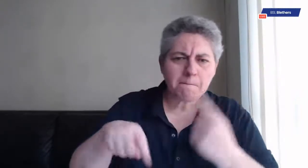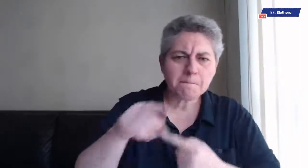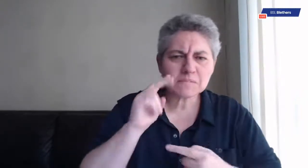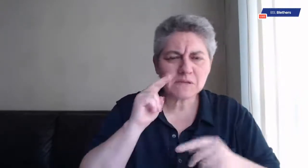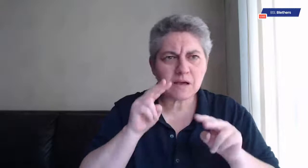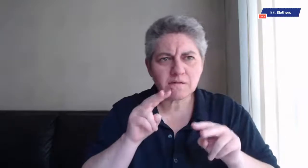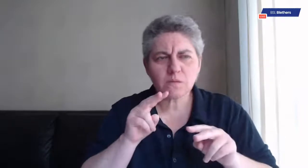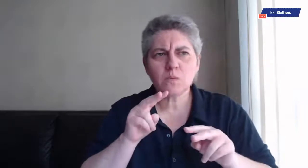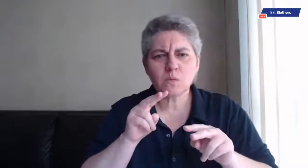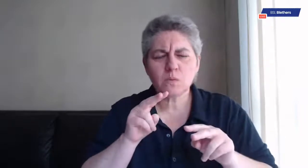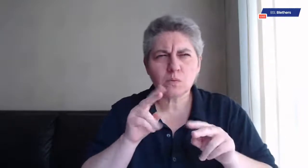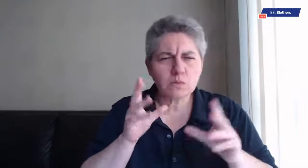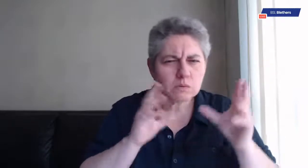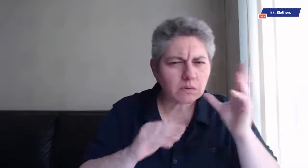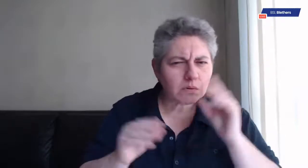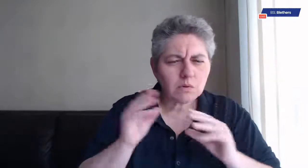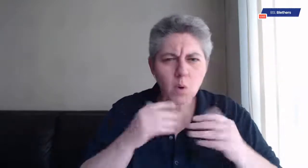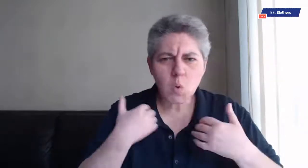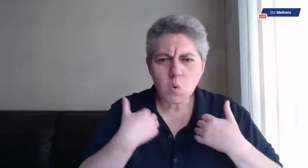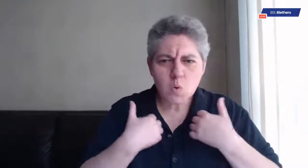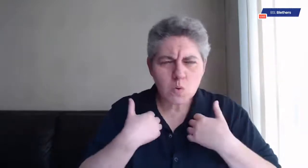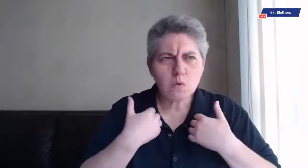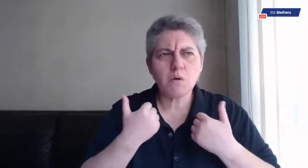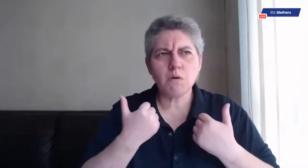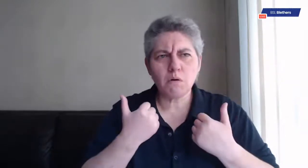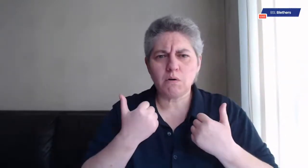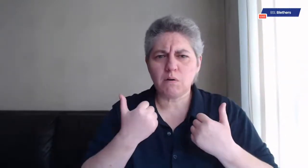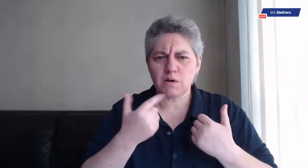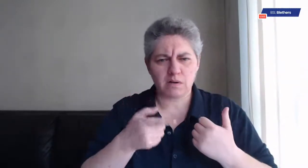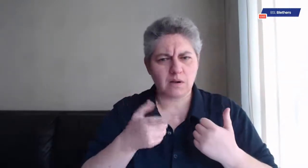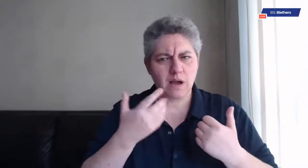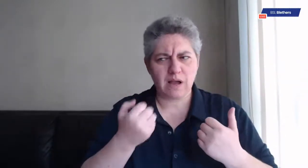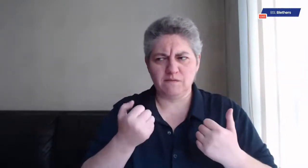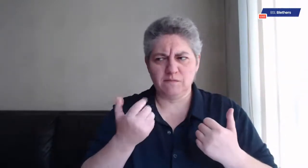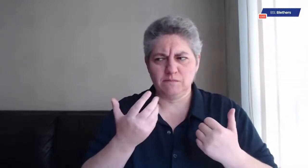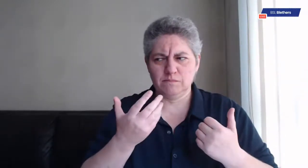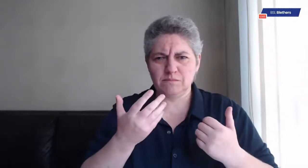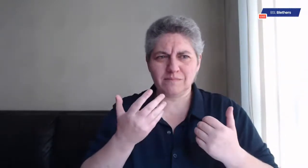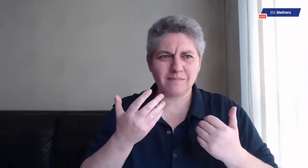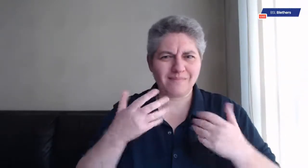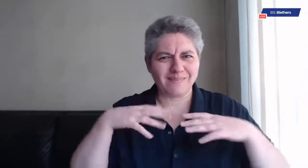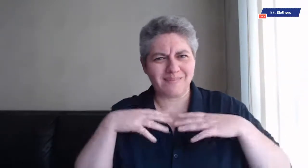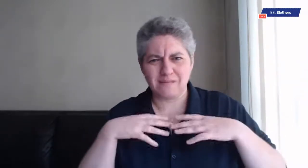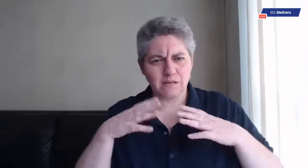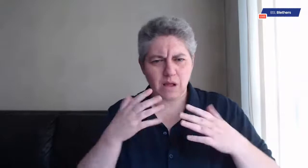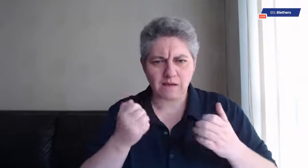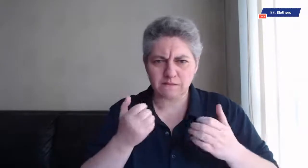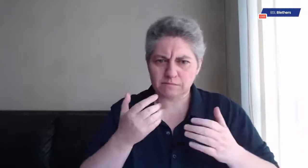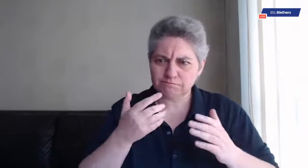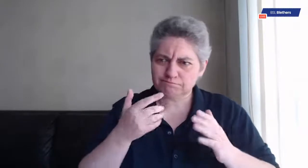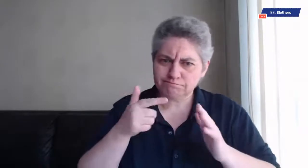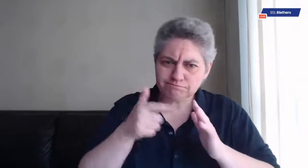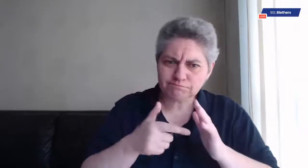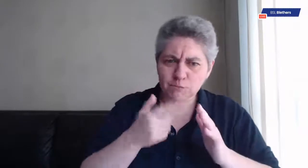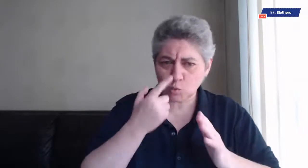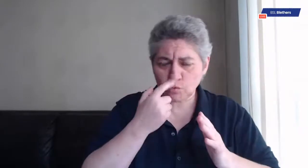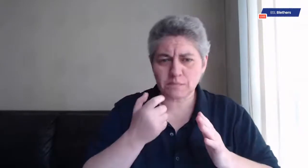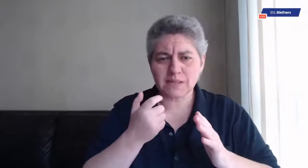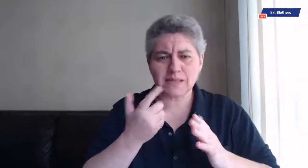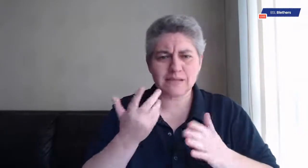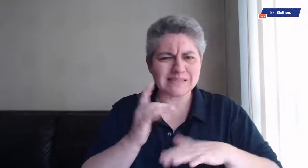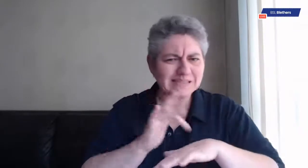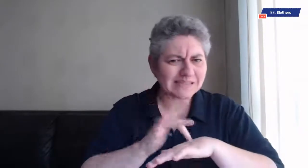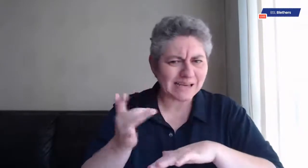just to let you know before we start, there may be some deaf people, some viewers at home. Although the topic is